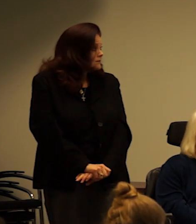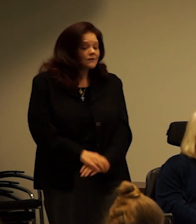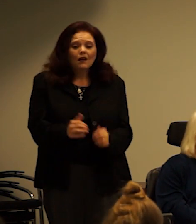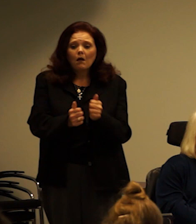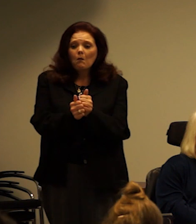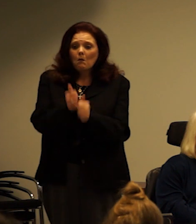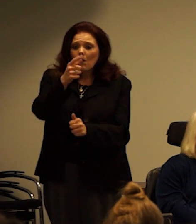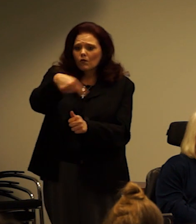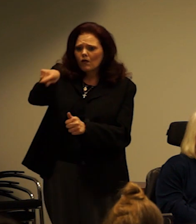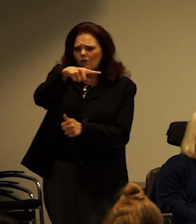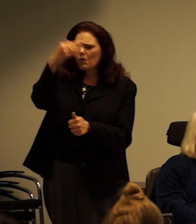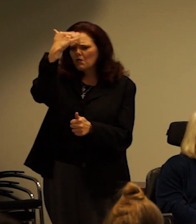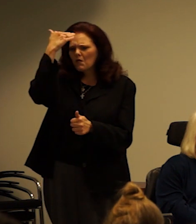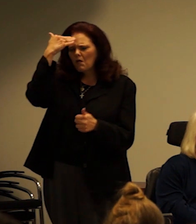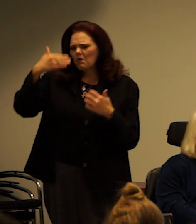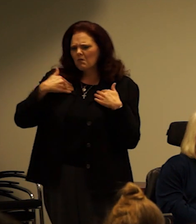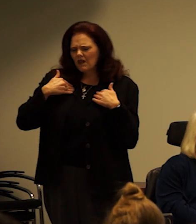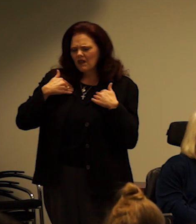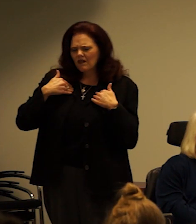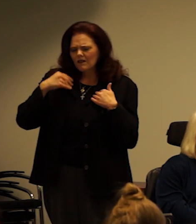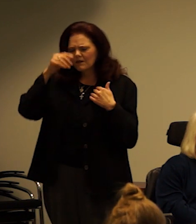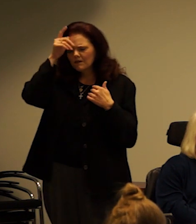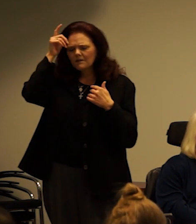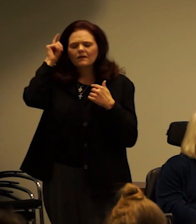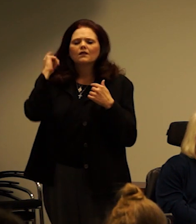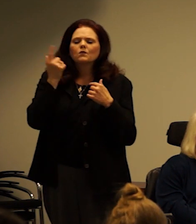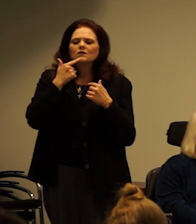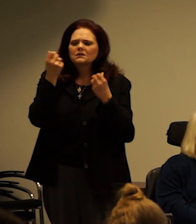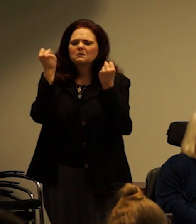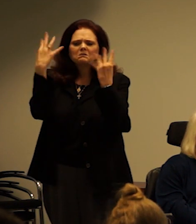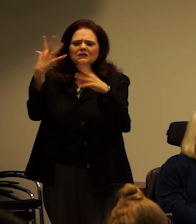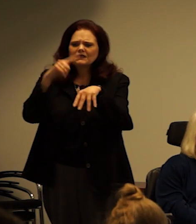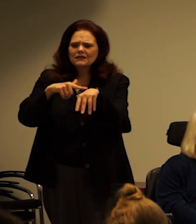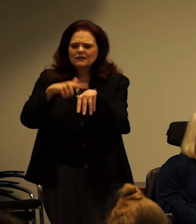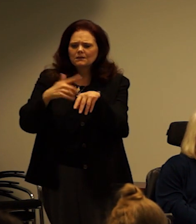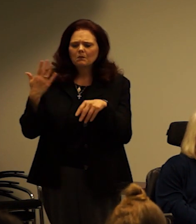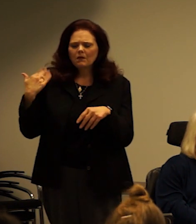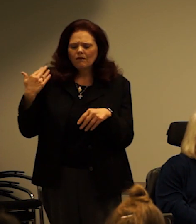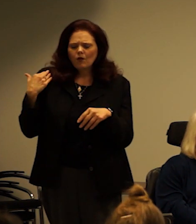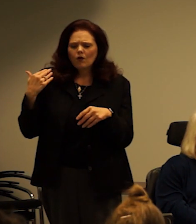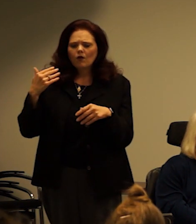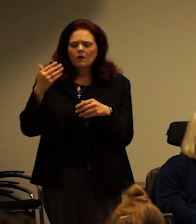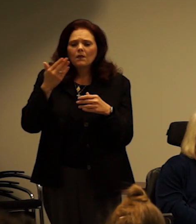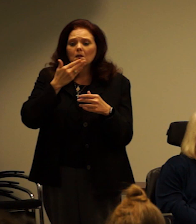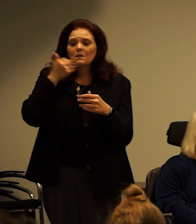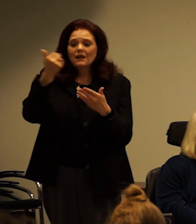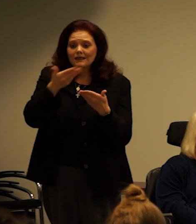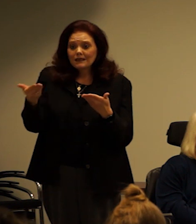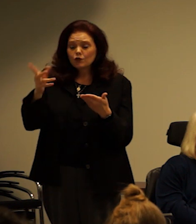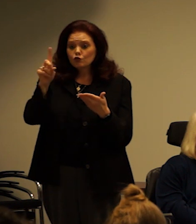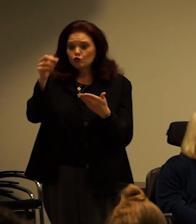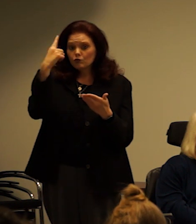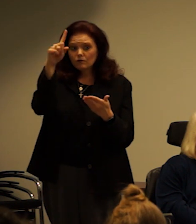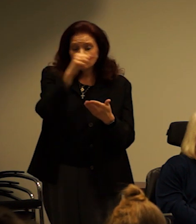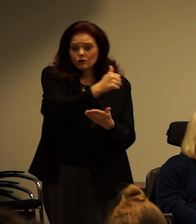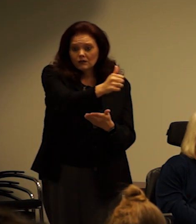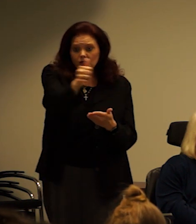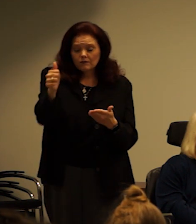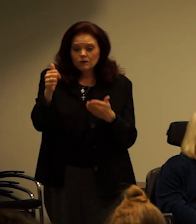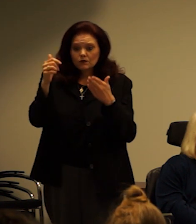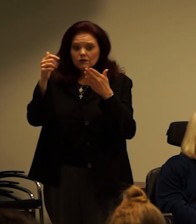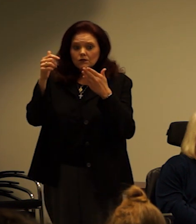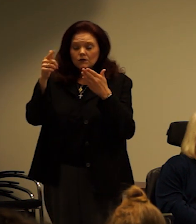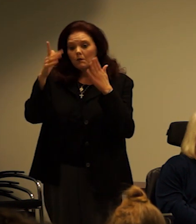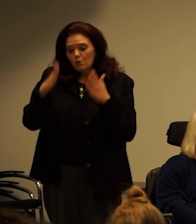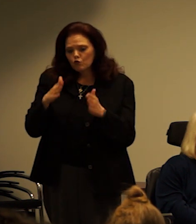Most of y'all know me, and we've said this so many times before, the best thing you can do for yourself as a person with a